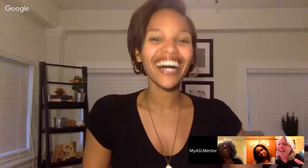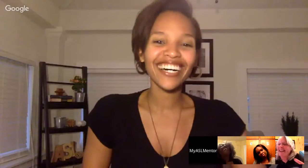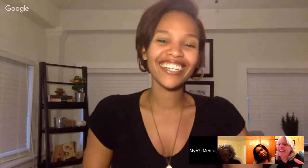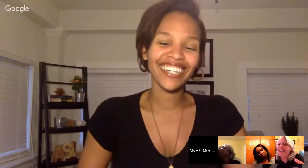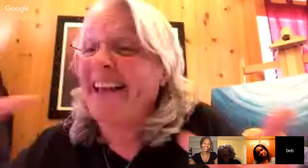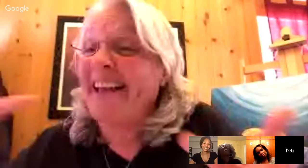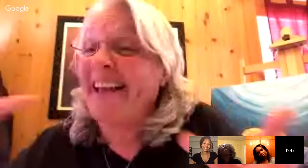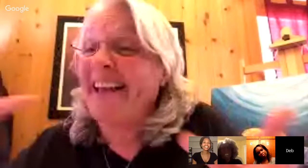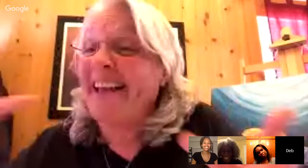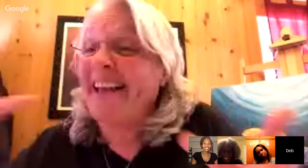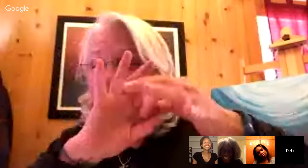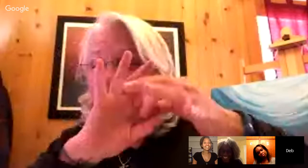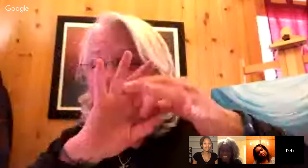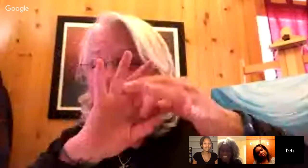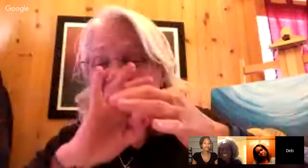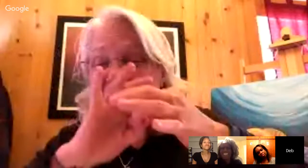like there, the connectivity.